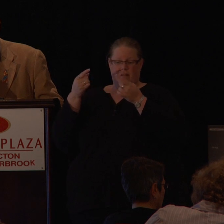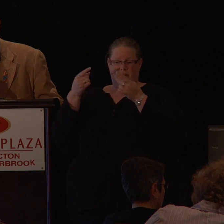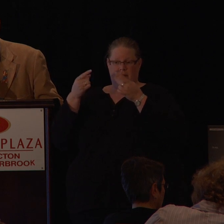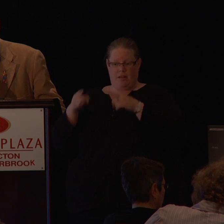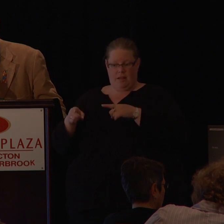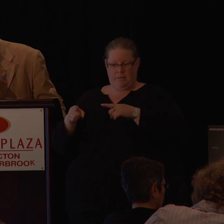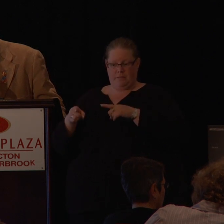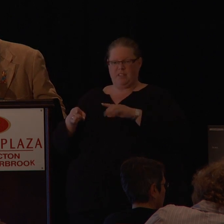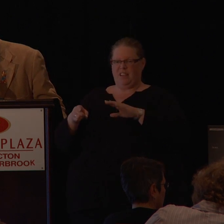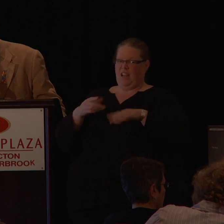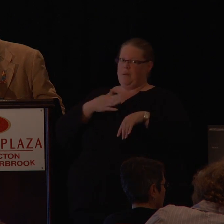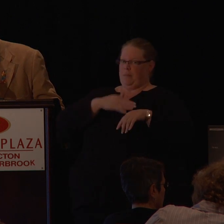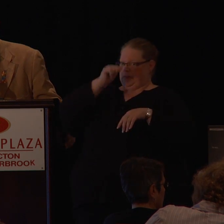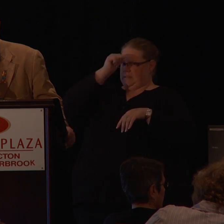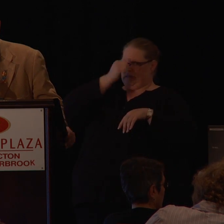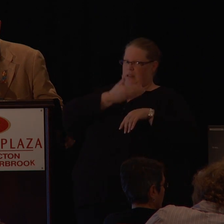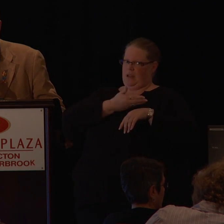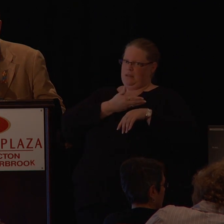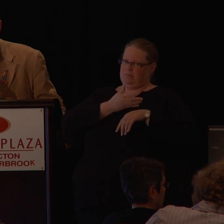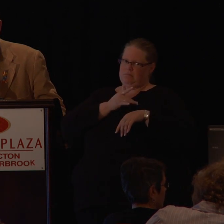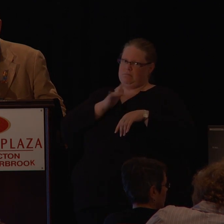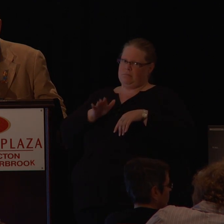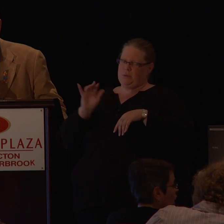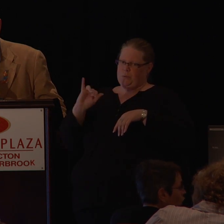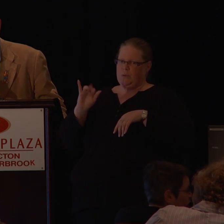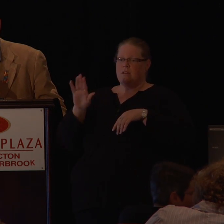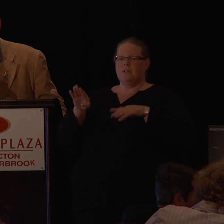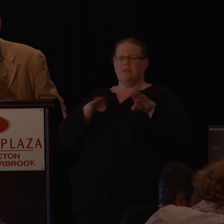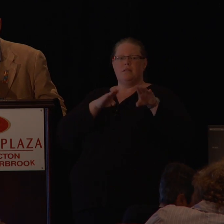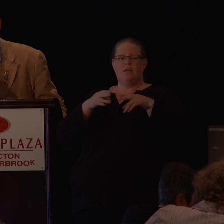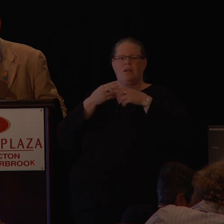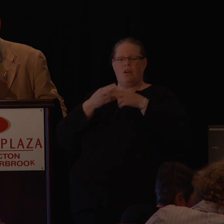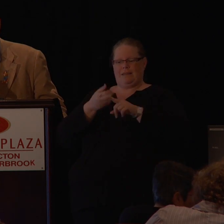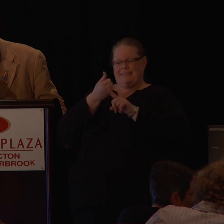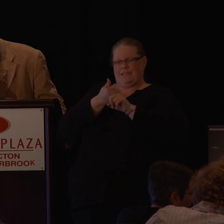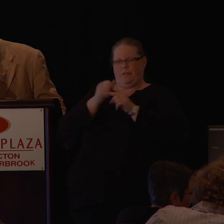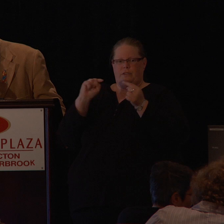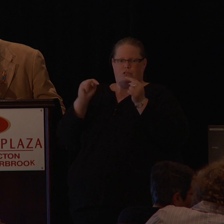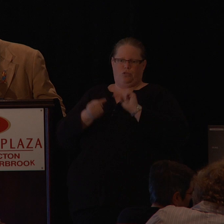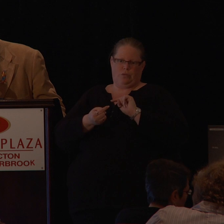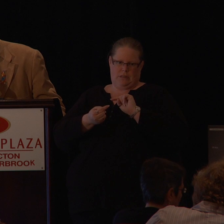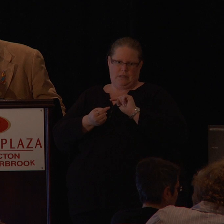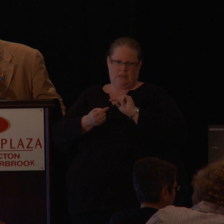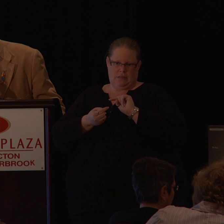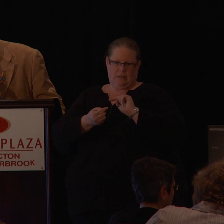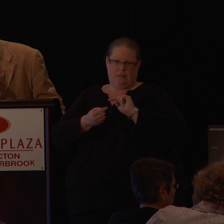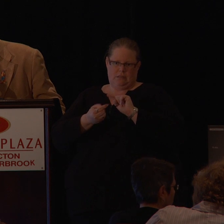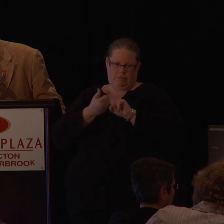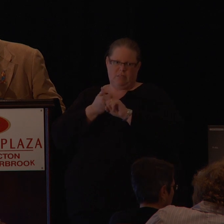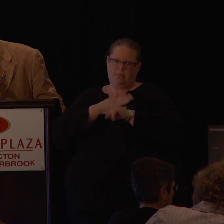my son suffers from this type of behavior, is called self-injurious behavior.